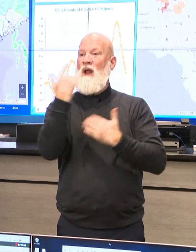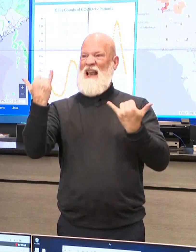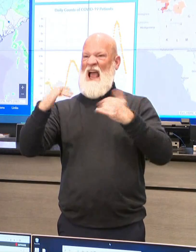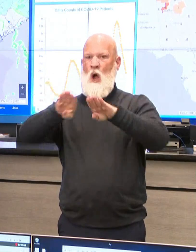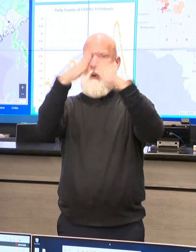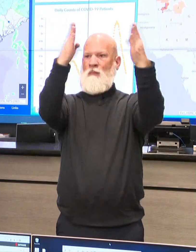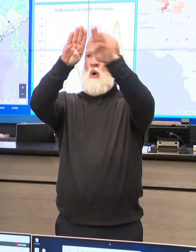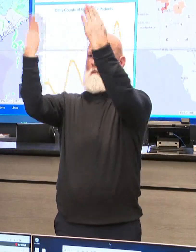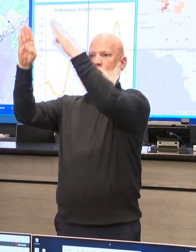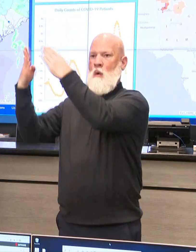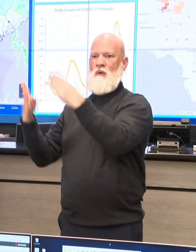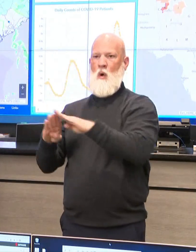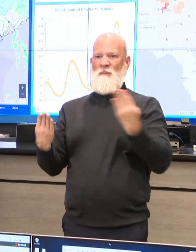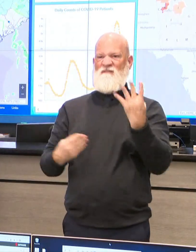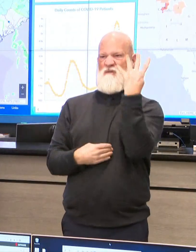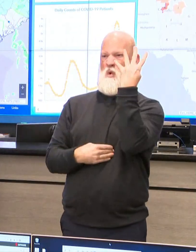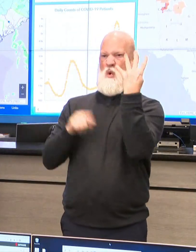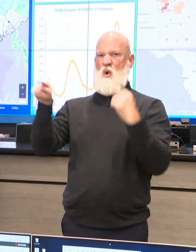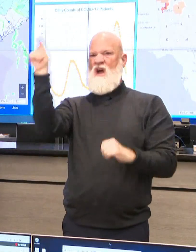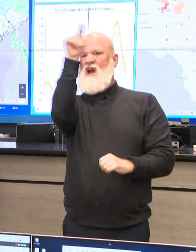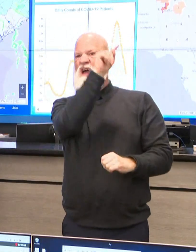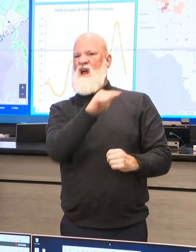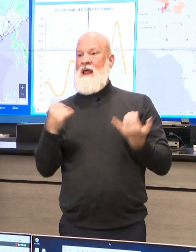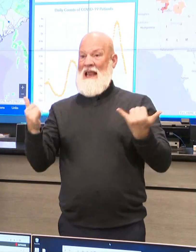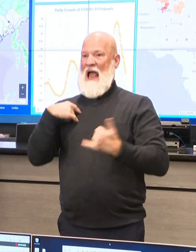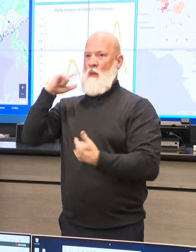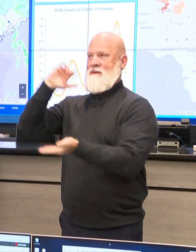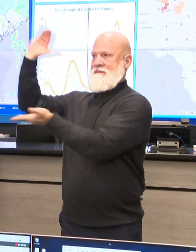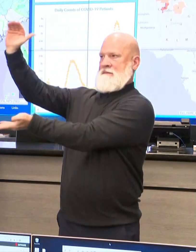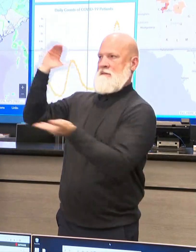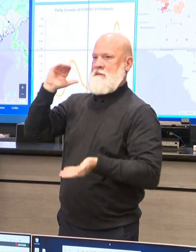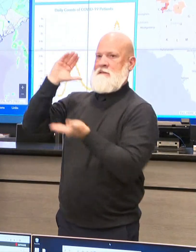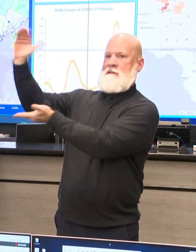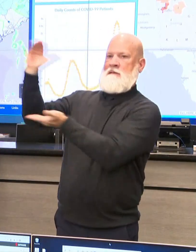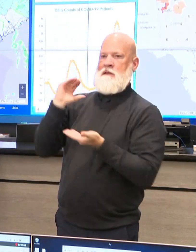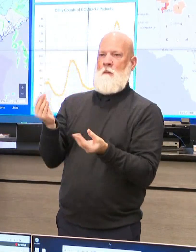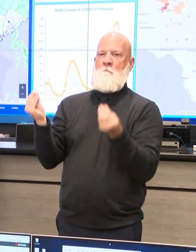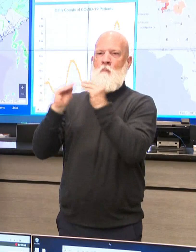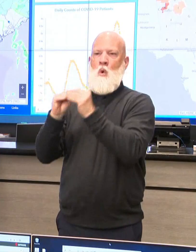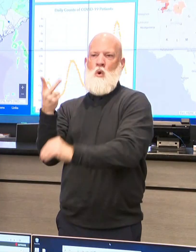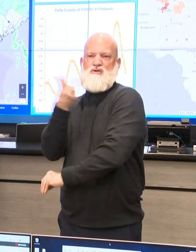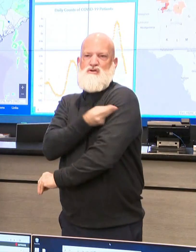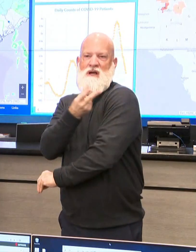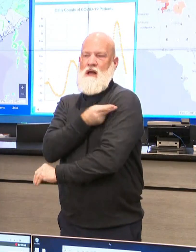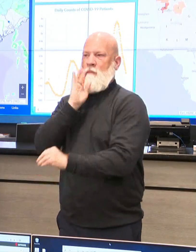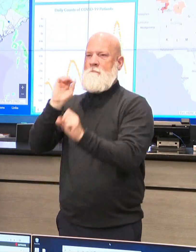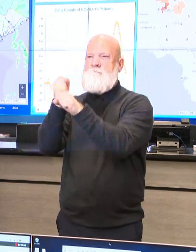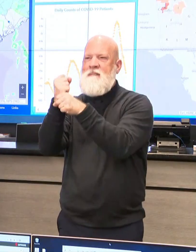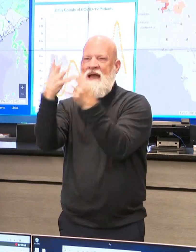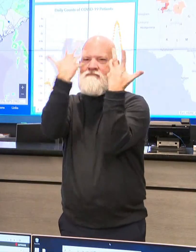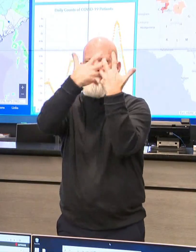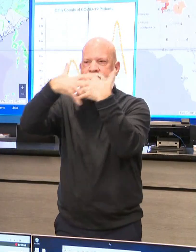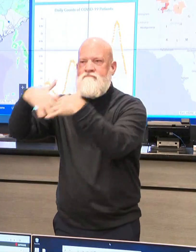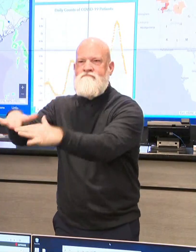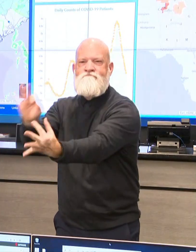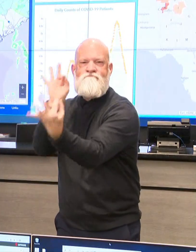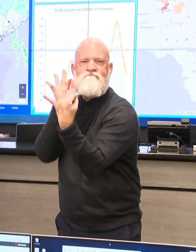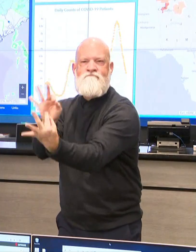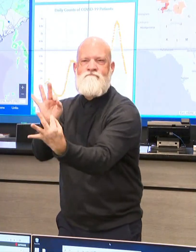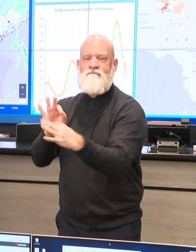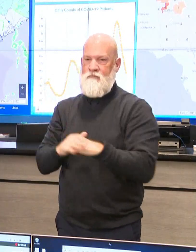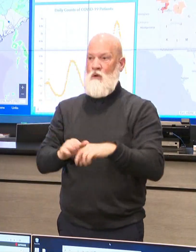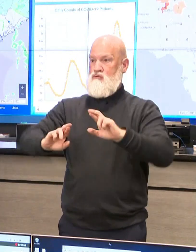government. As supply expands over the coming months, we will be able to increase capacity at these 4